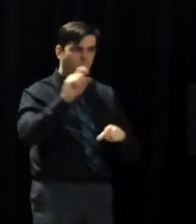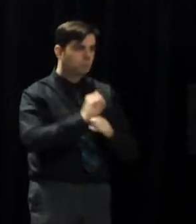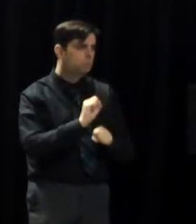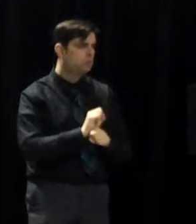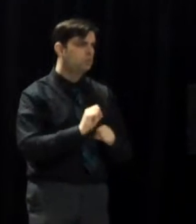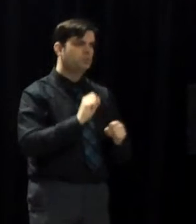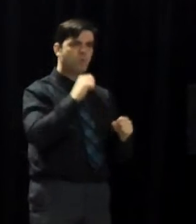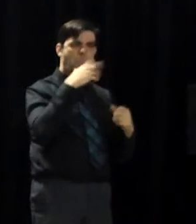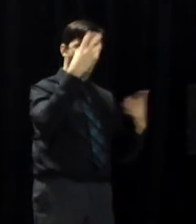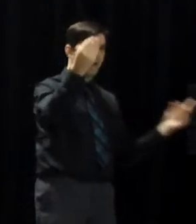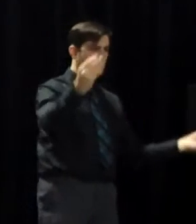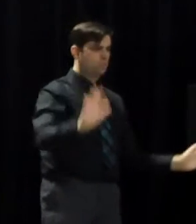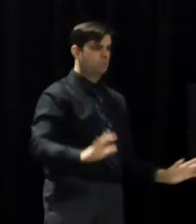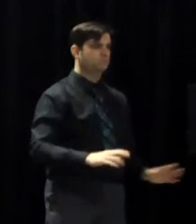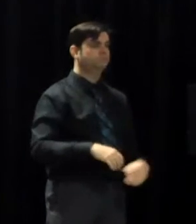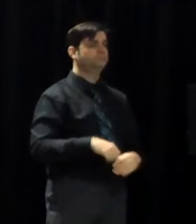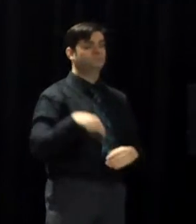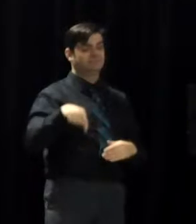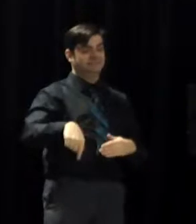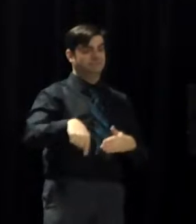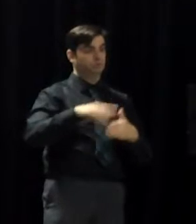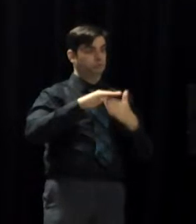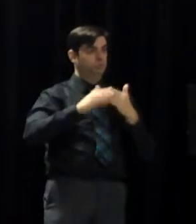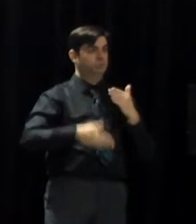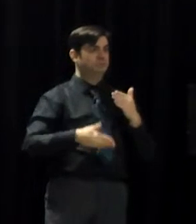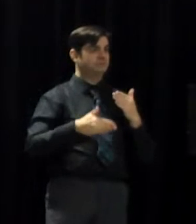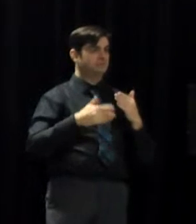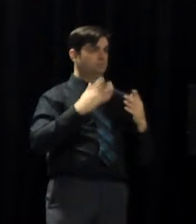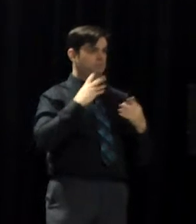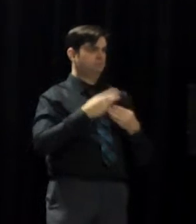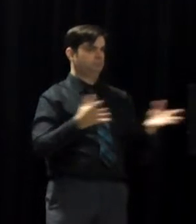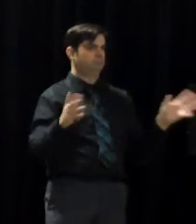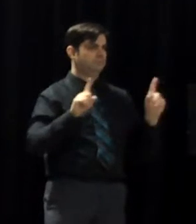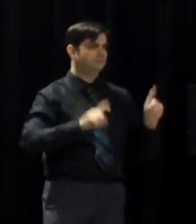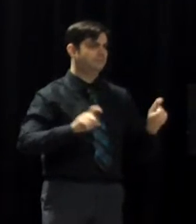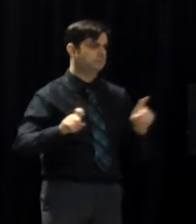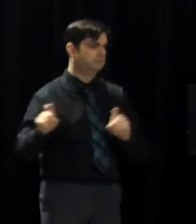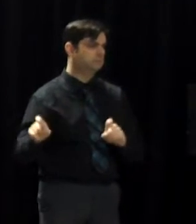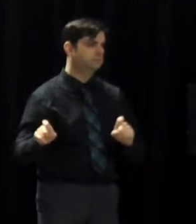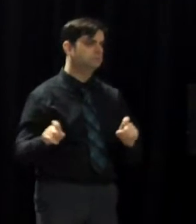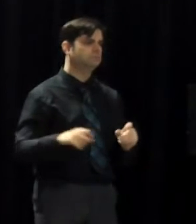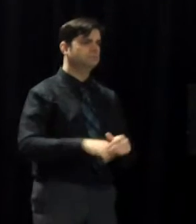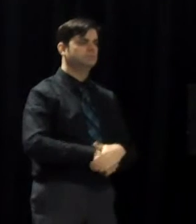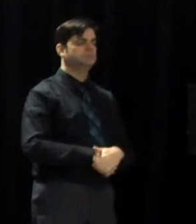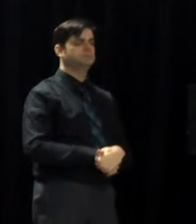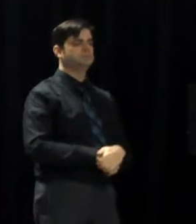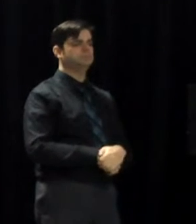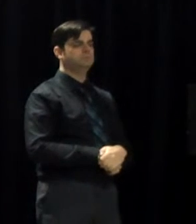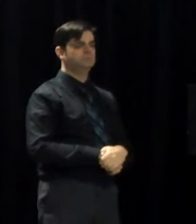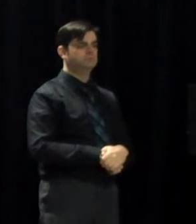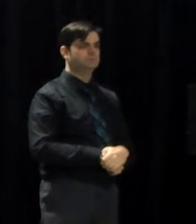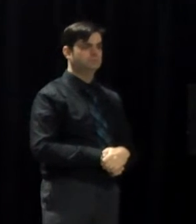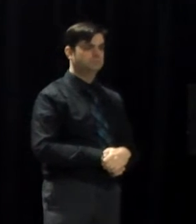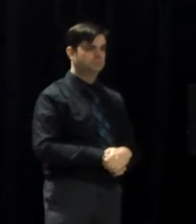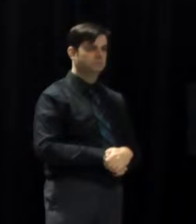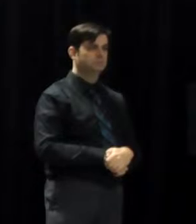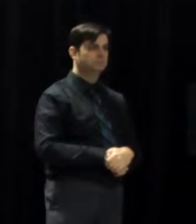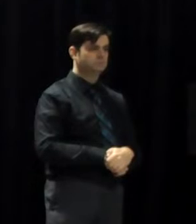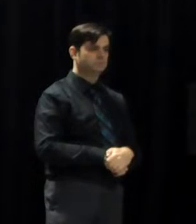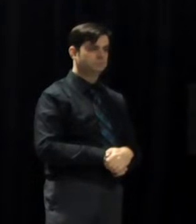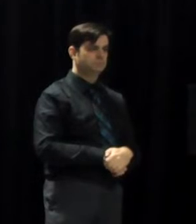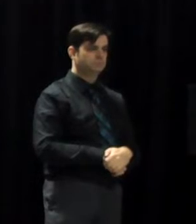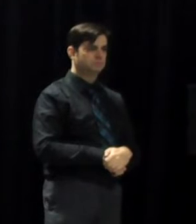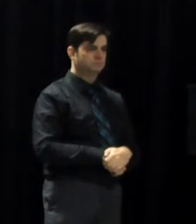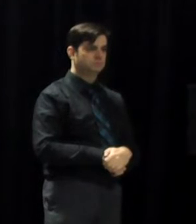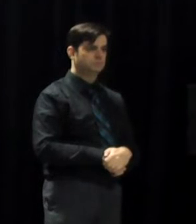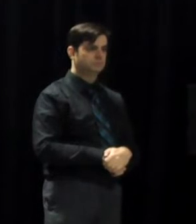at the data that comes out, high positivity rates on the days from weekend tests because you have people who are sick getting tested, not a lot